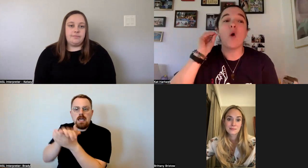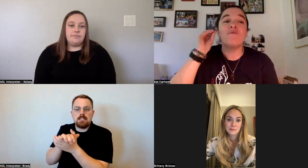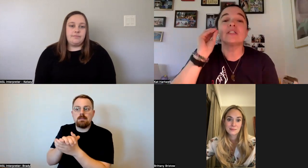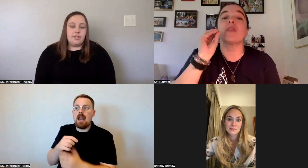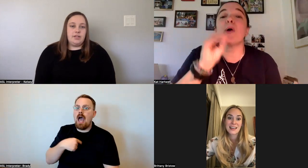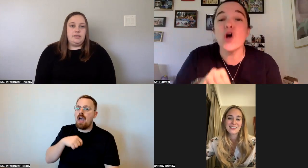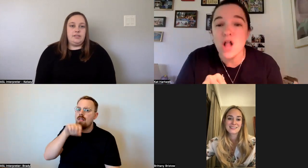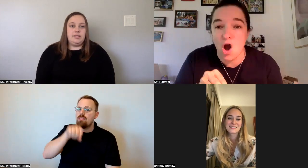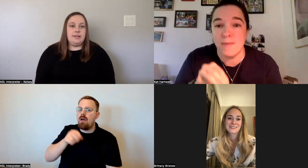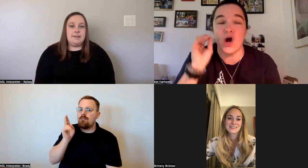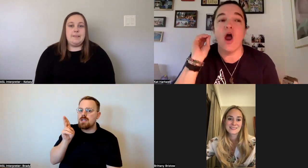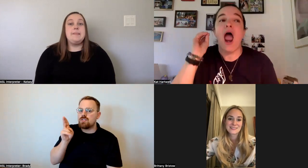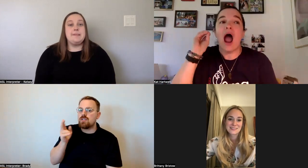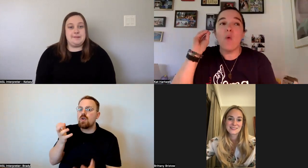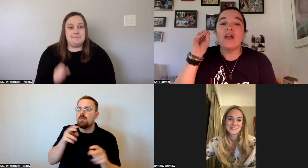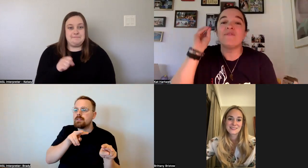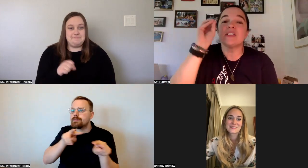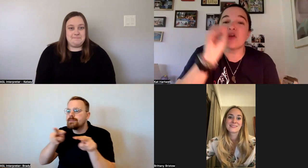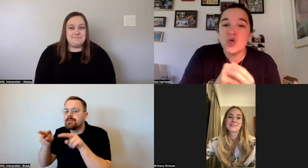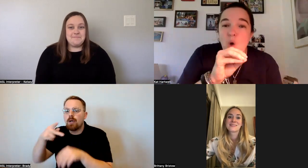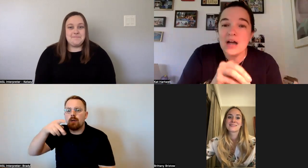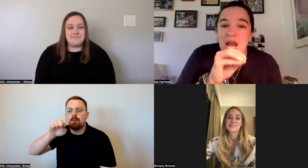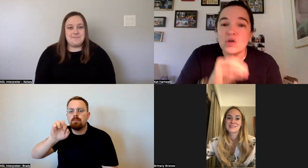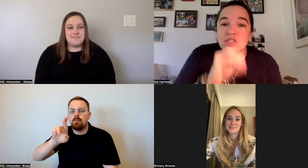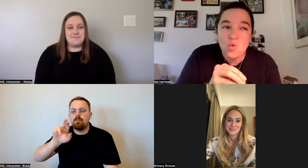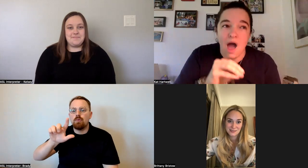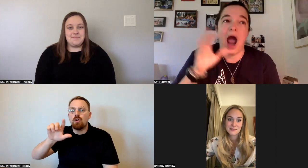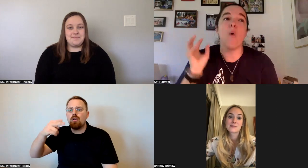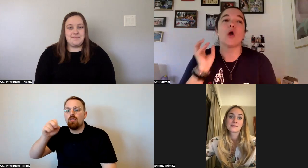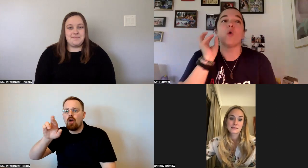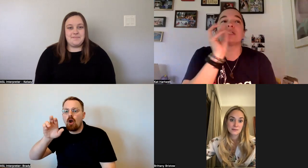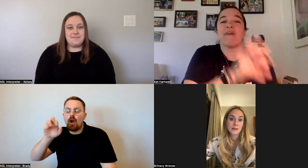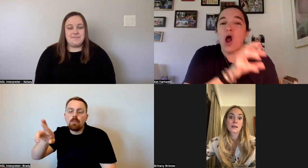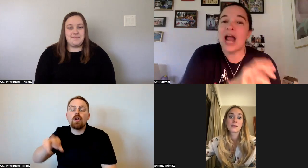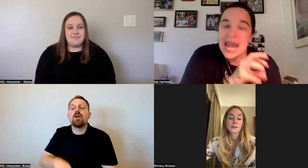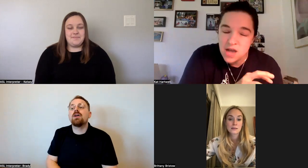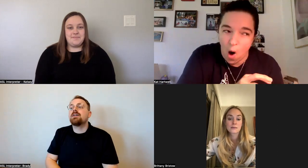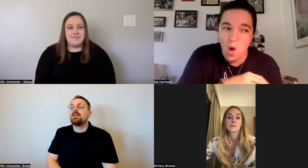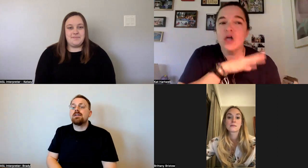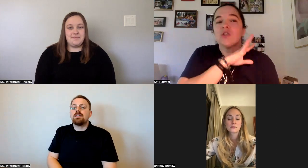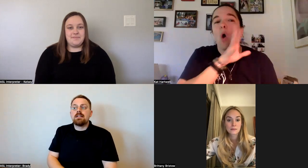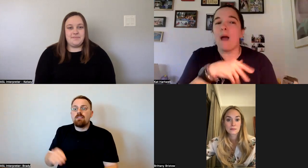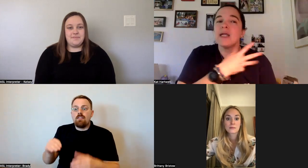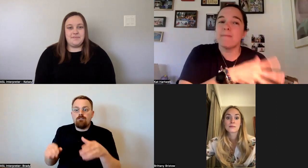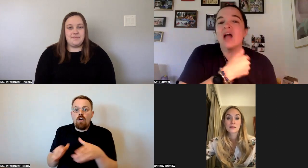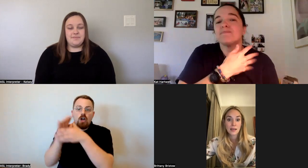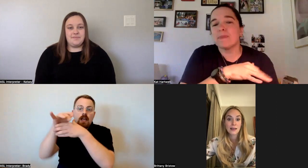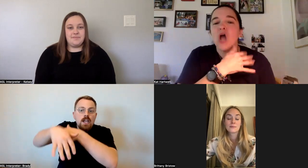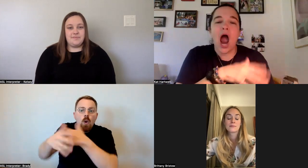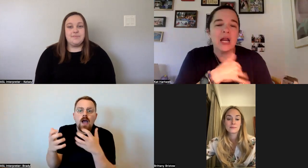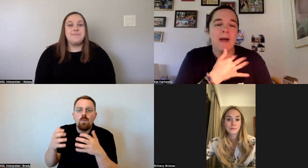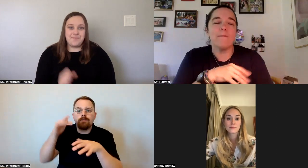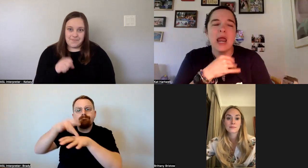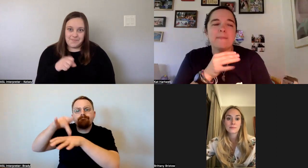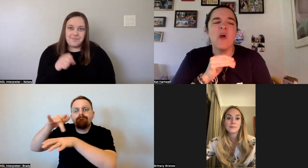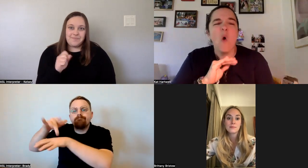I want to go visit the Yeah. Pearl Harbor. I want to visit the Duarte, Arizona. I want to go see the volcano. So me and my husband Yeah.